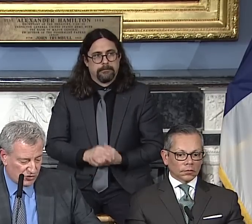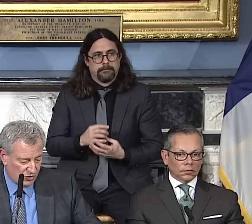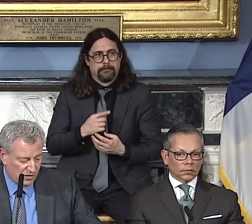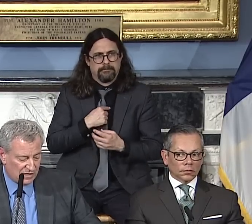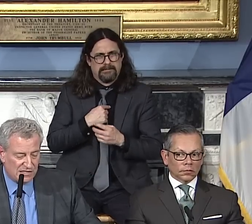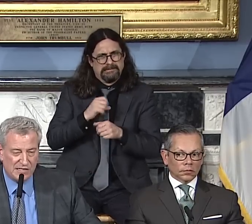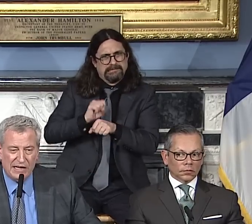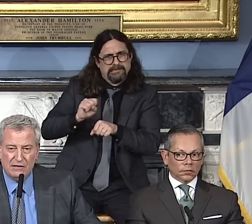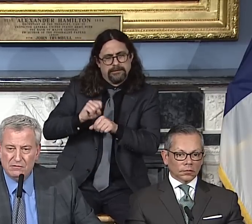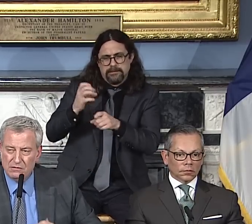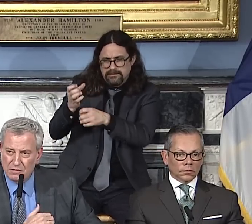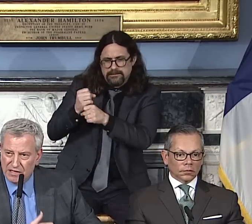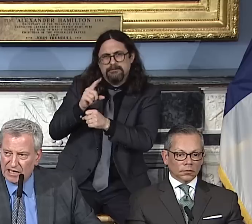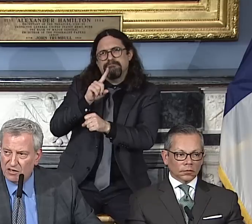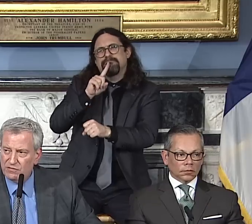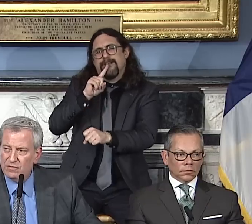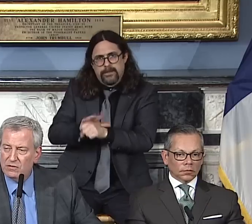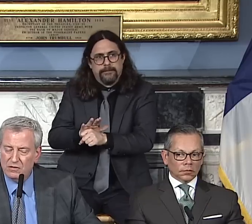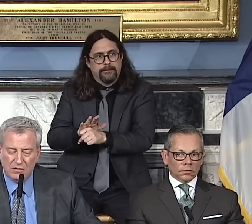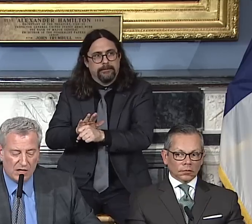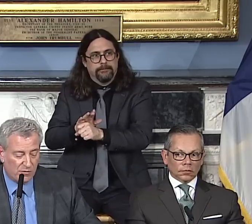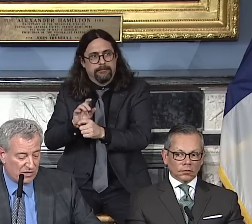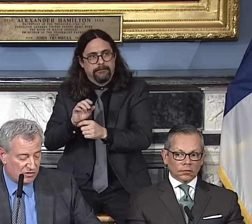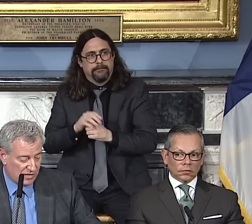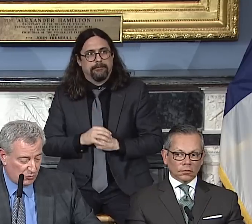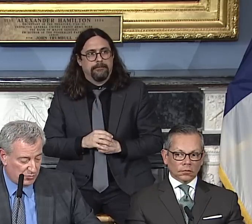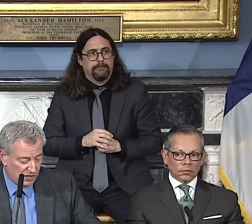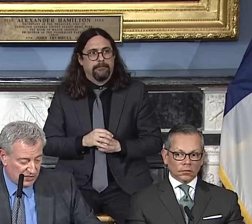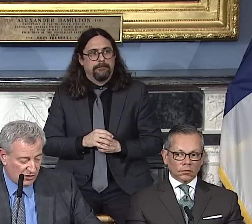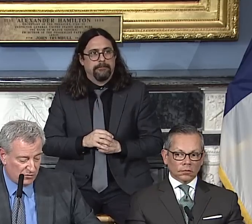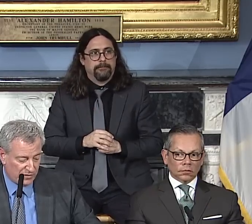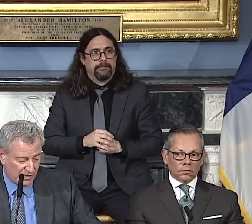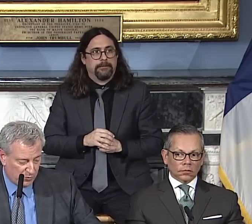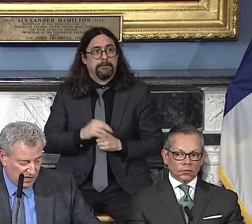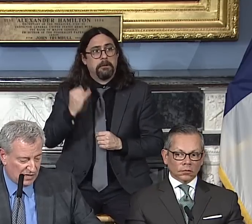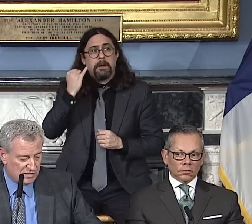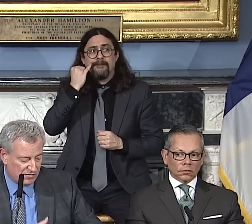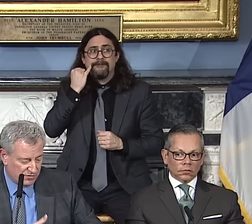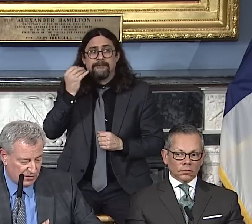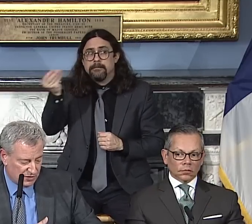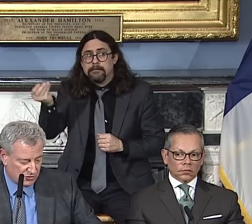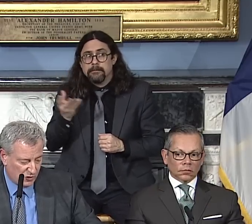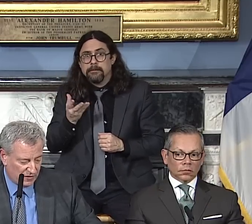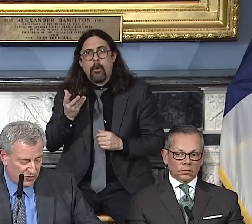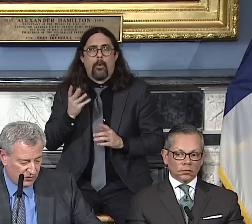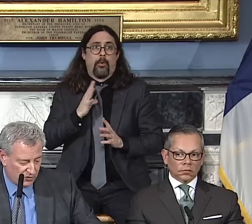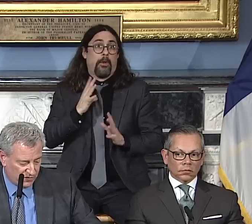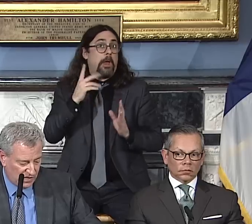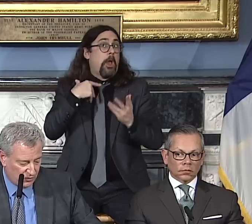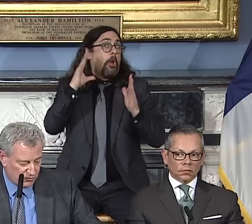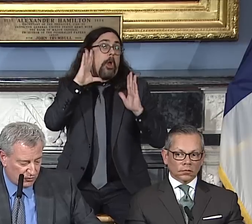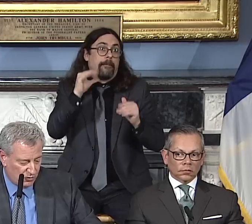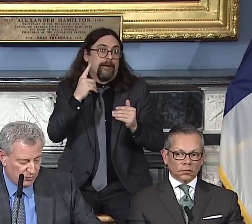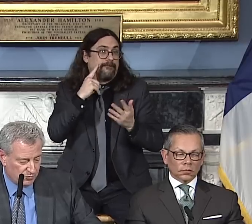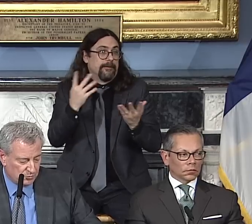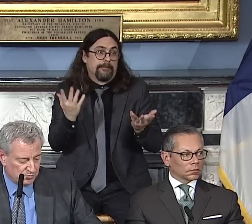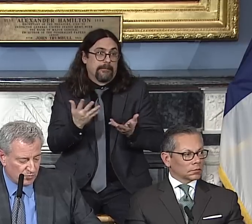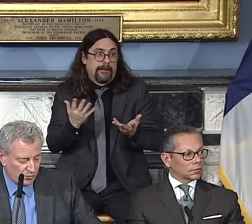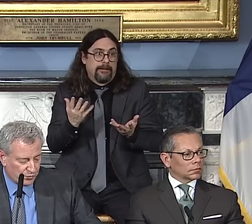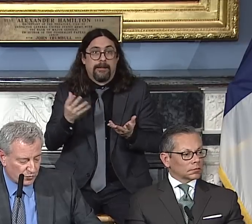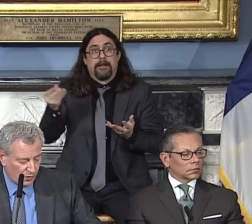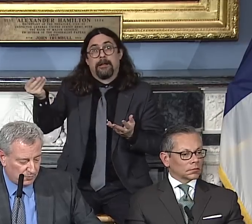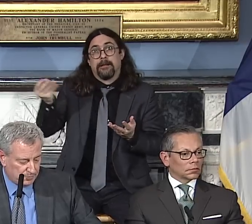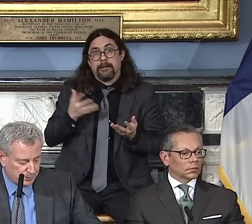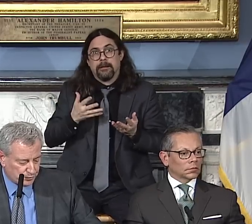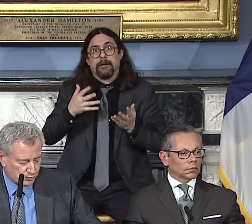If we were so lucky as to get a negative confirmation, that would be ideal. If we get a positive, it's quite clear the follow-through.